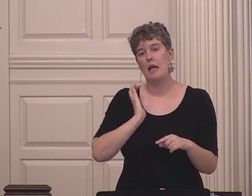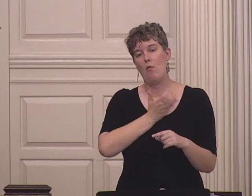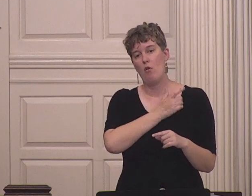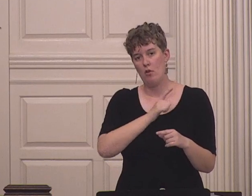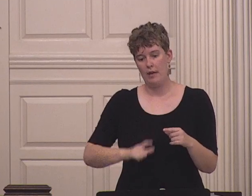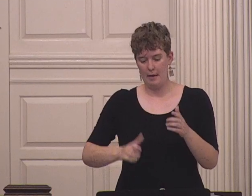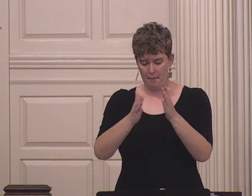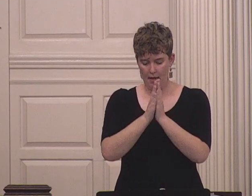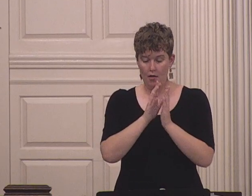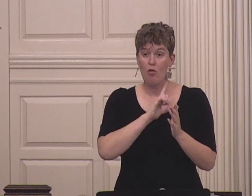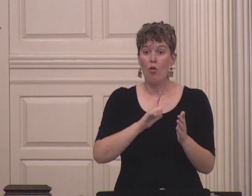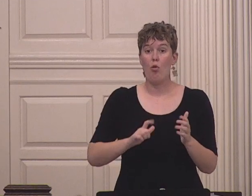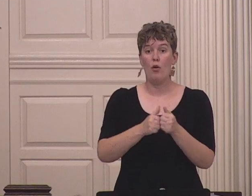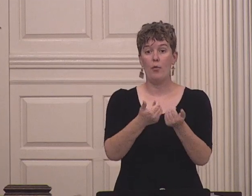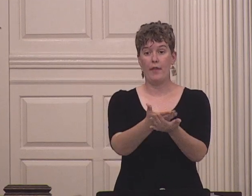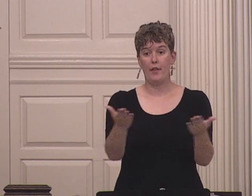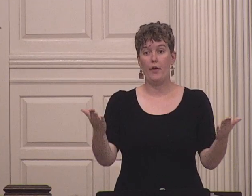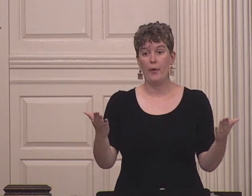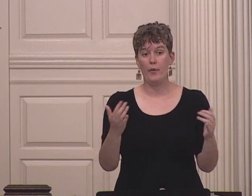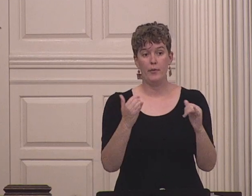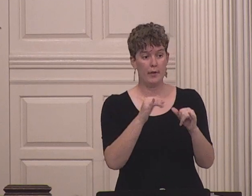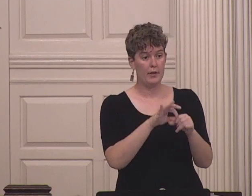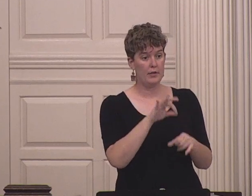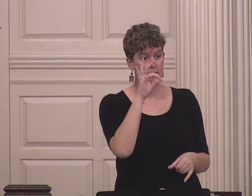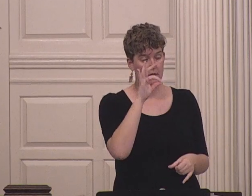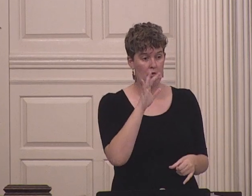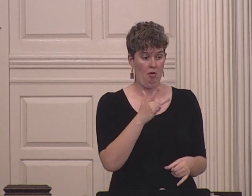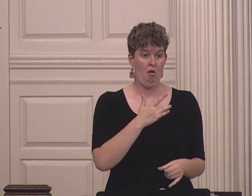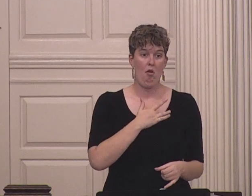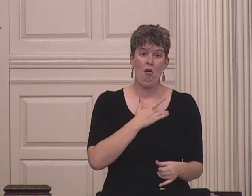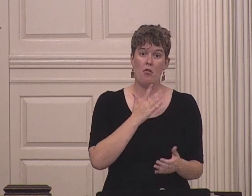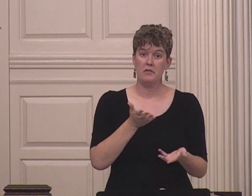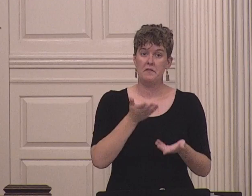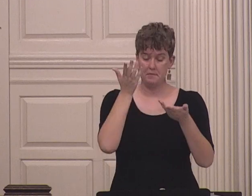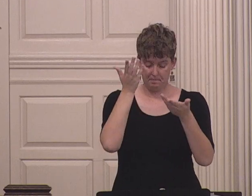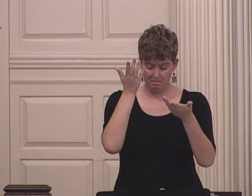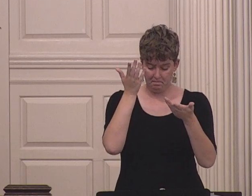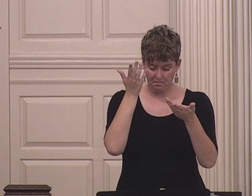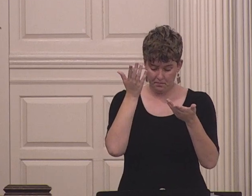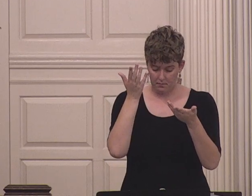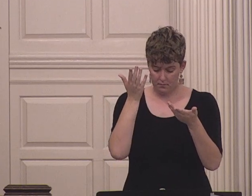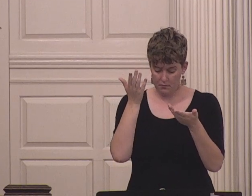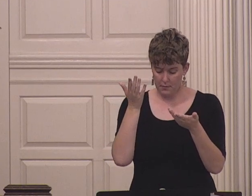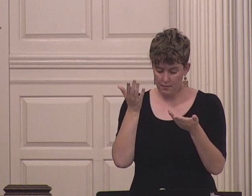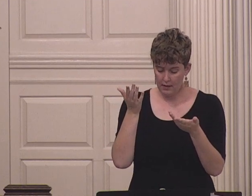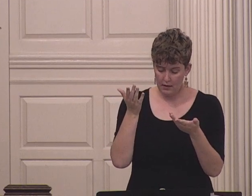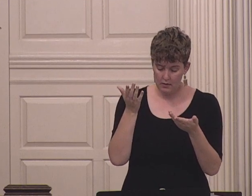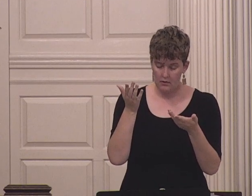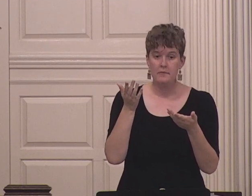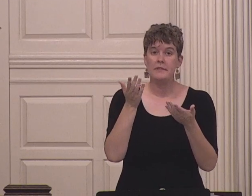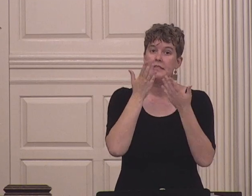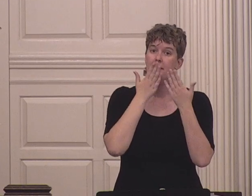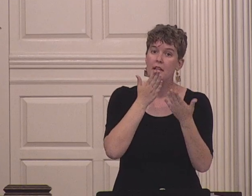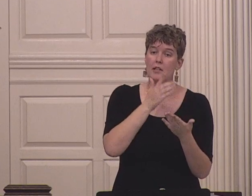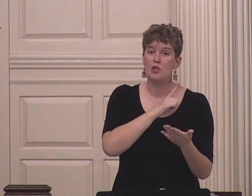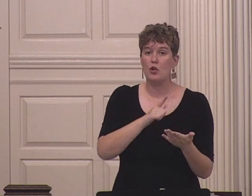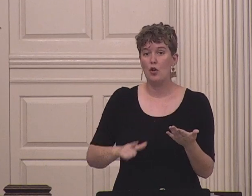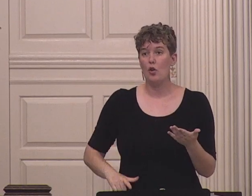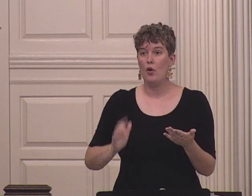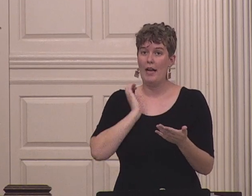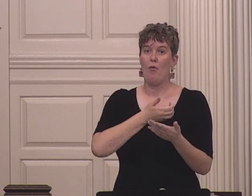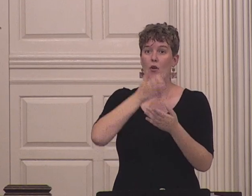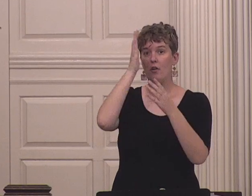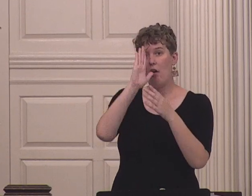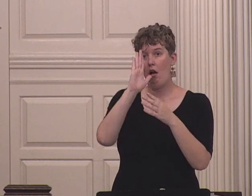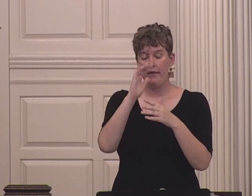The Lord be with you. Lift up your hearts. Let us give thanks to the Lord our God.